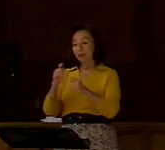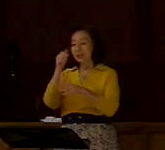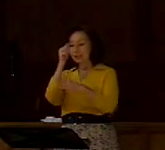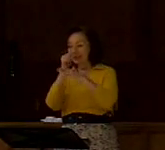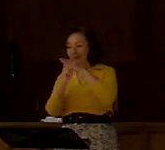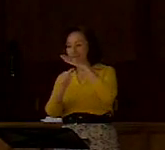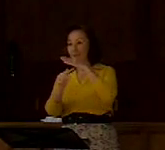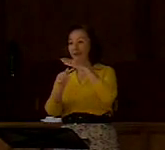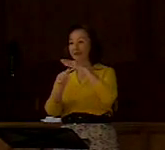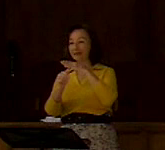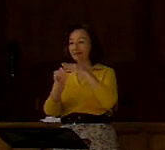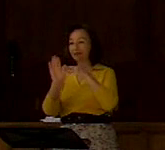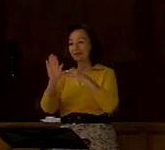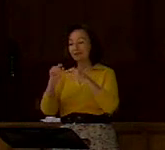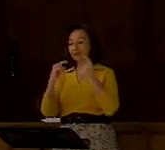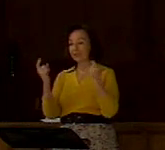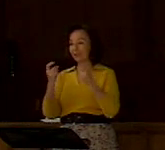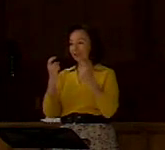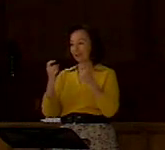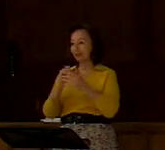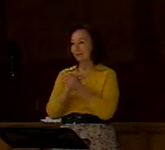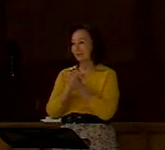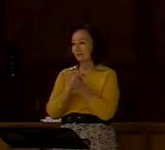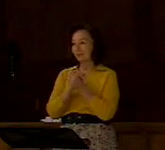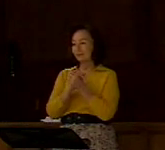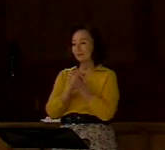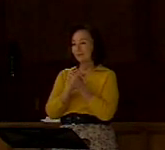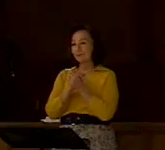hide their sins.